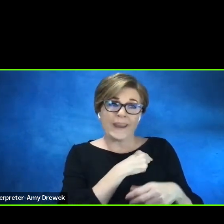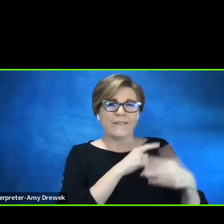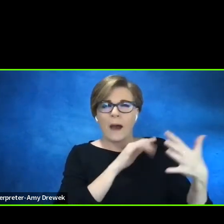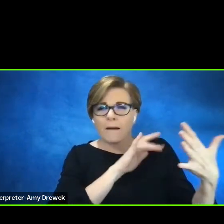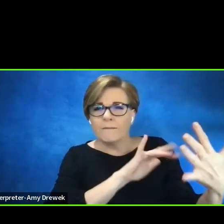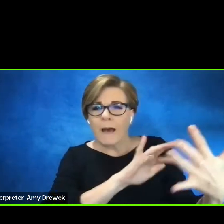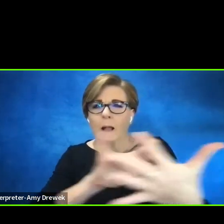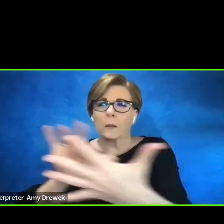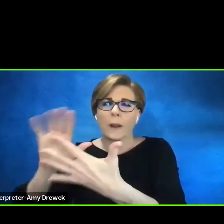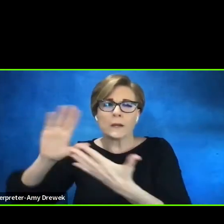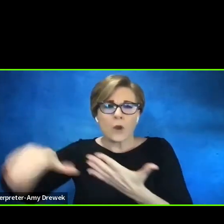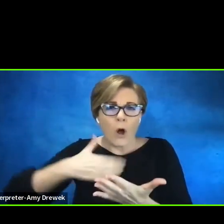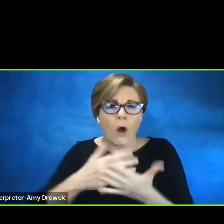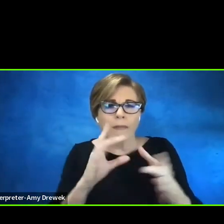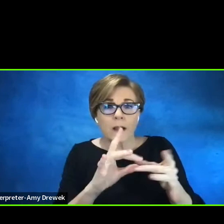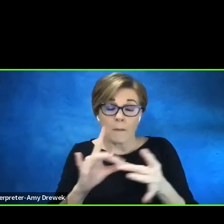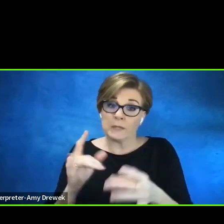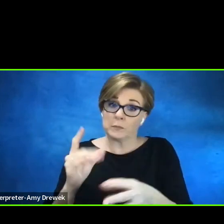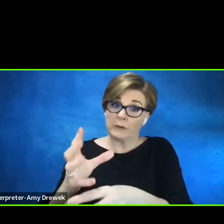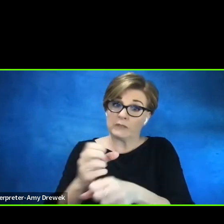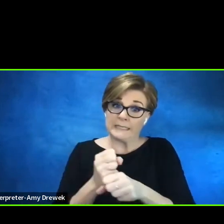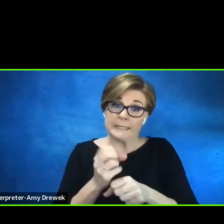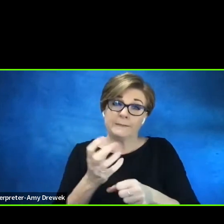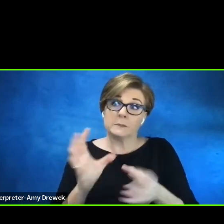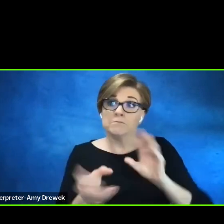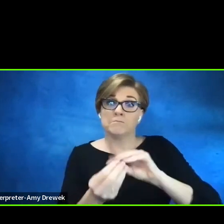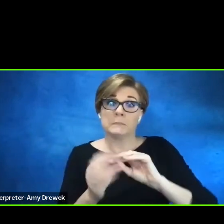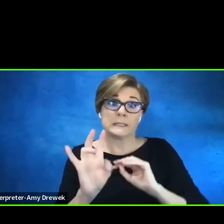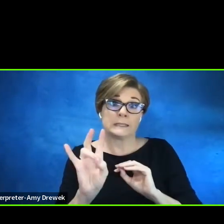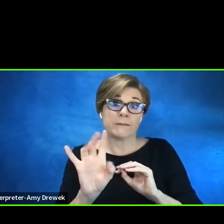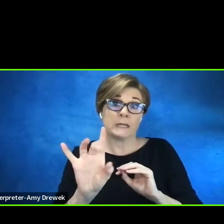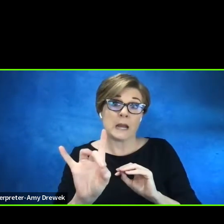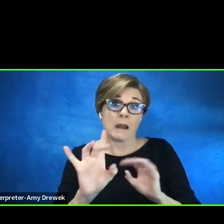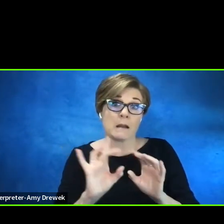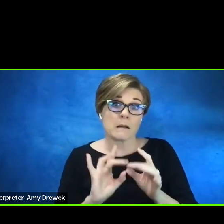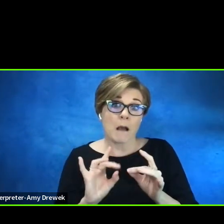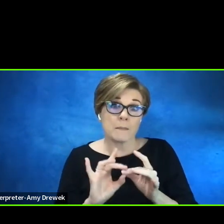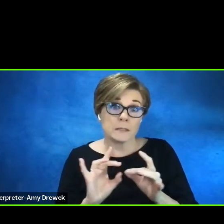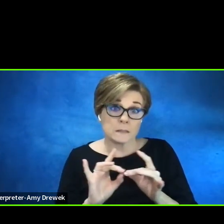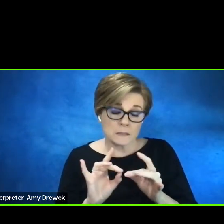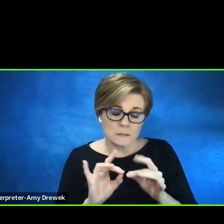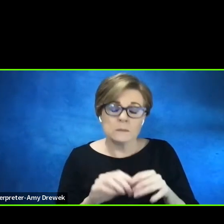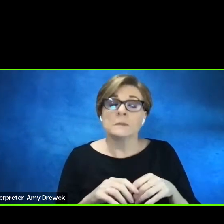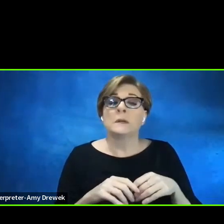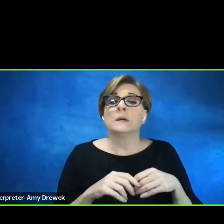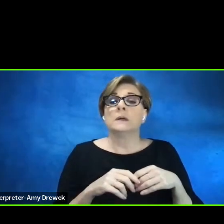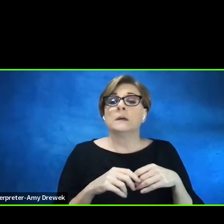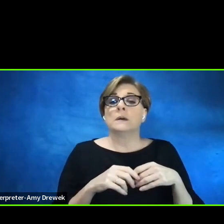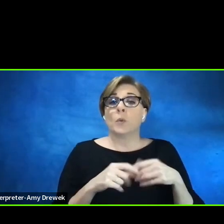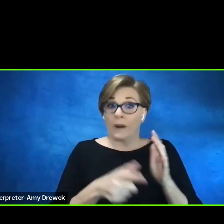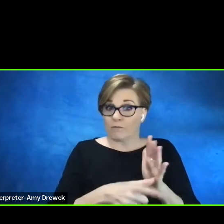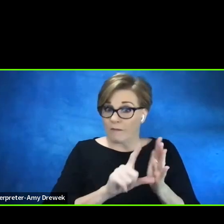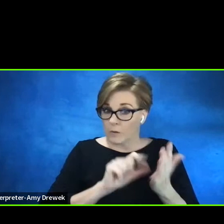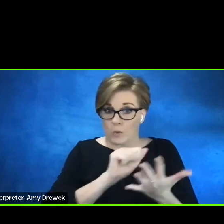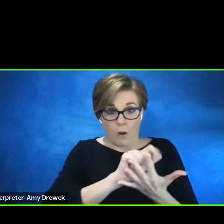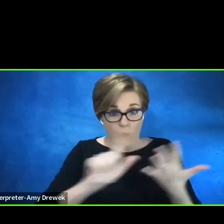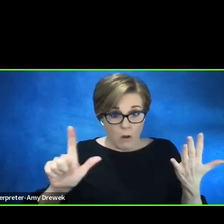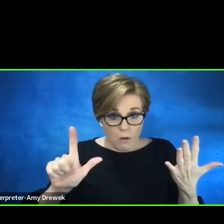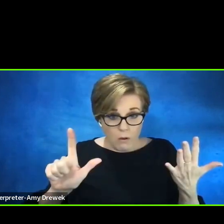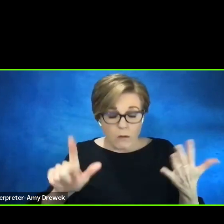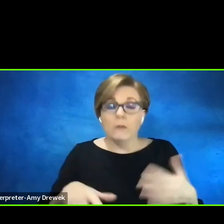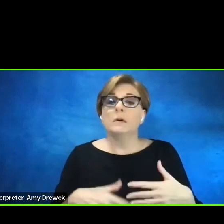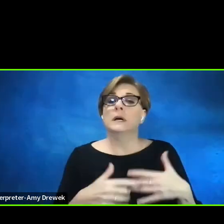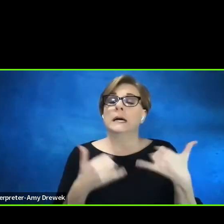have received. We have received about 78 comments, and we are in the process of getting the